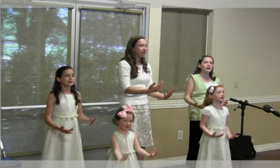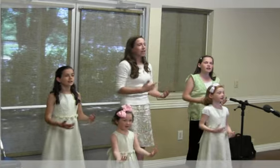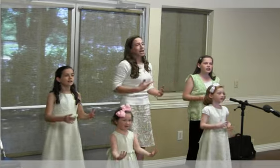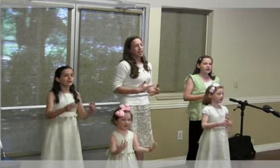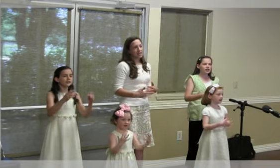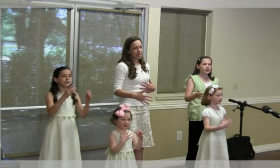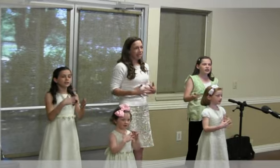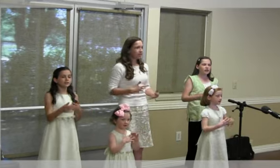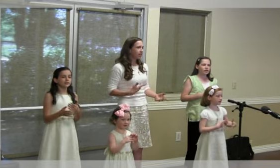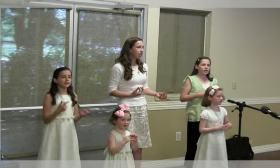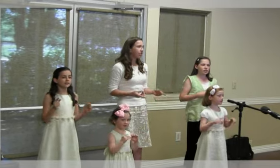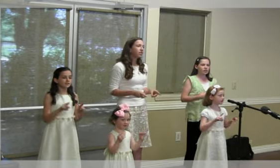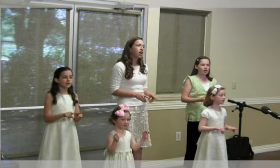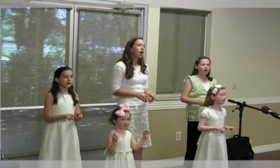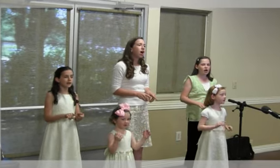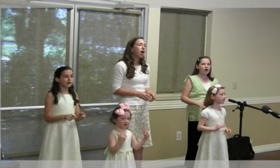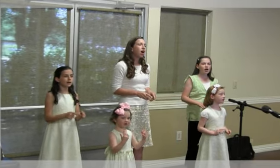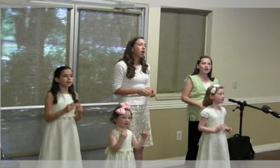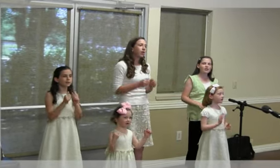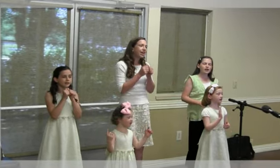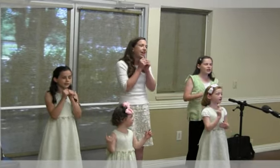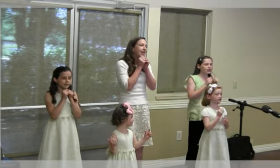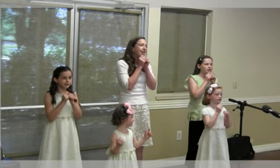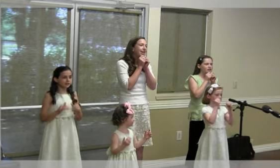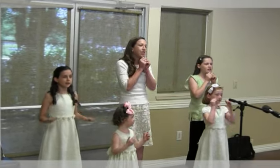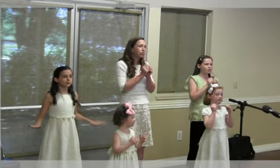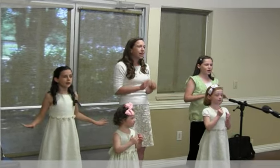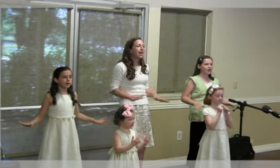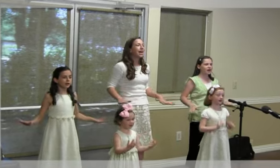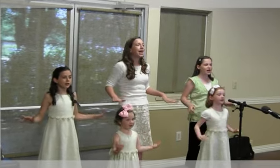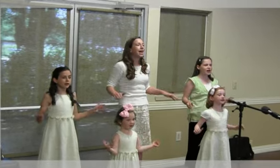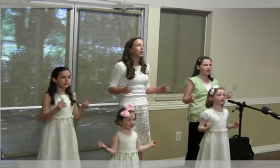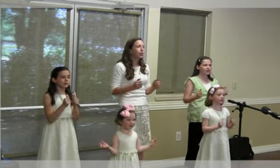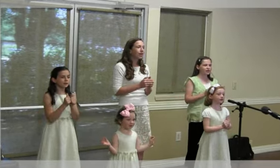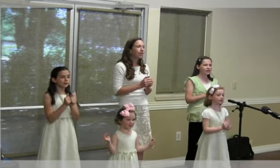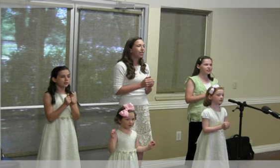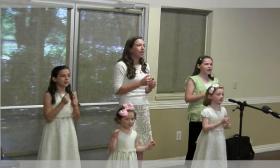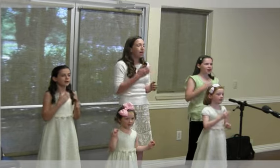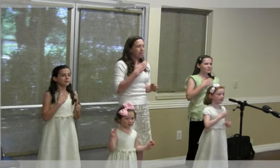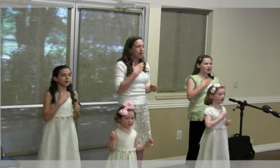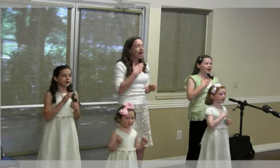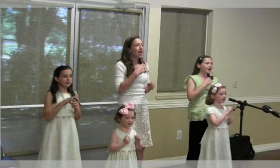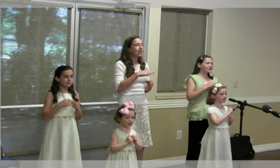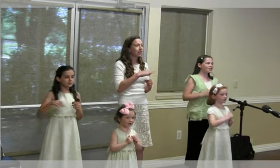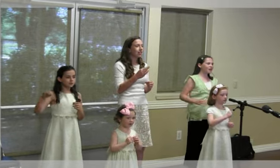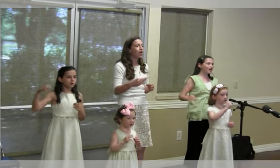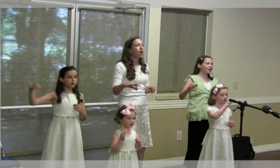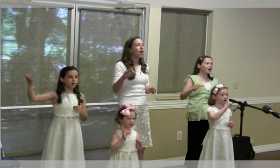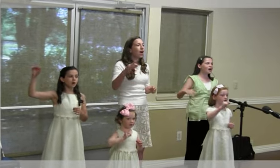descend even so it Is Well with My